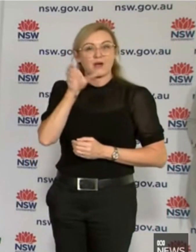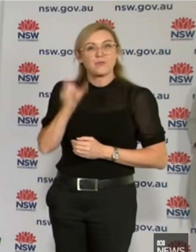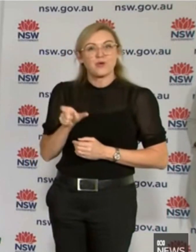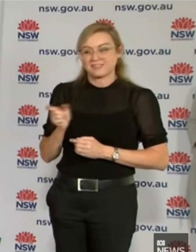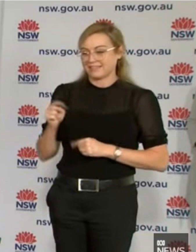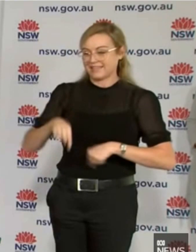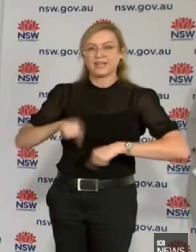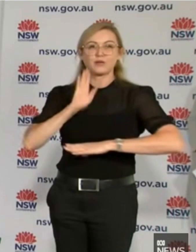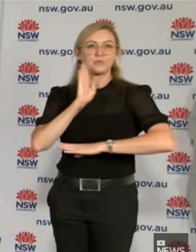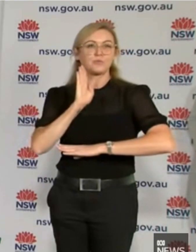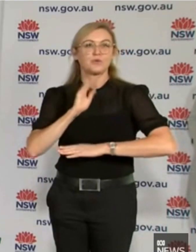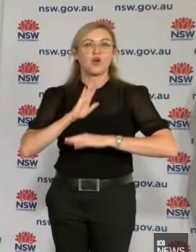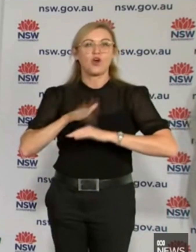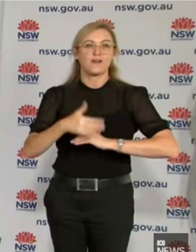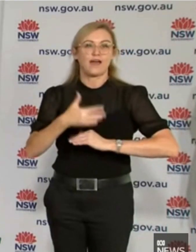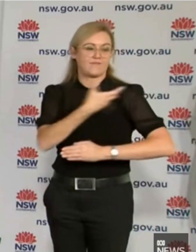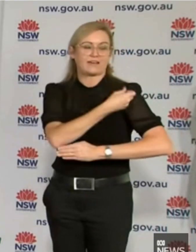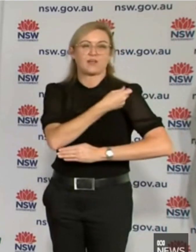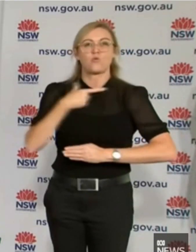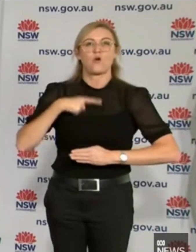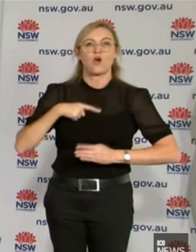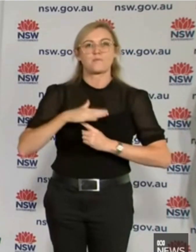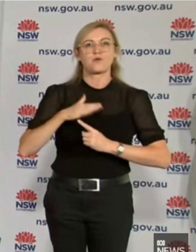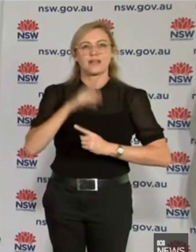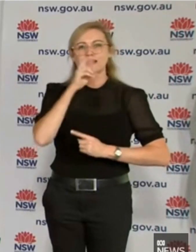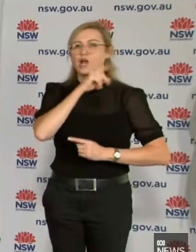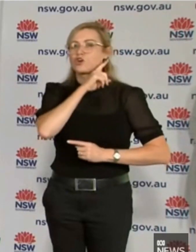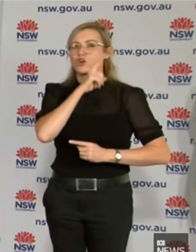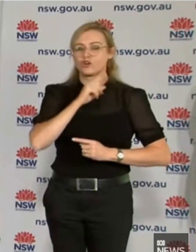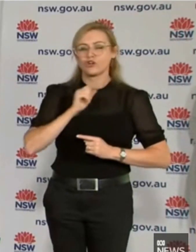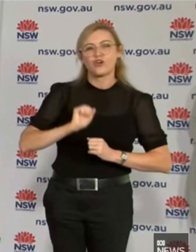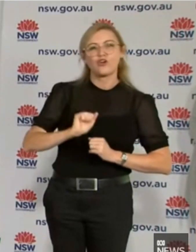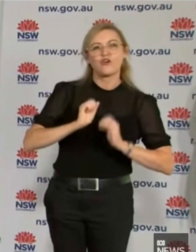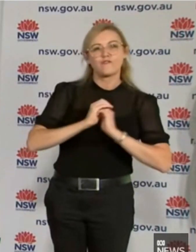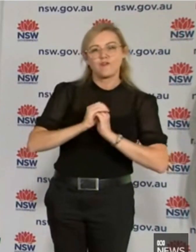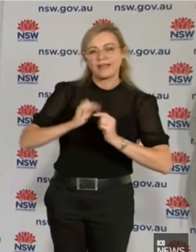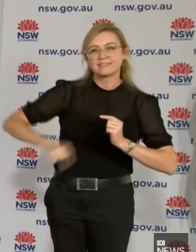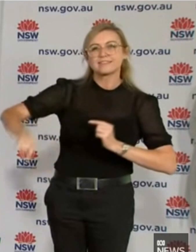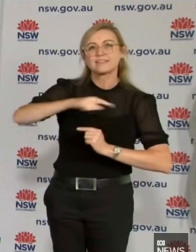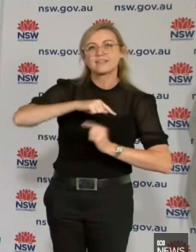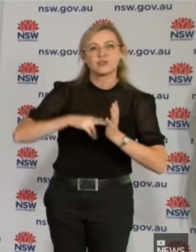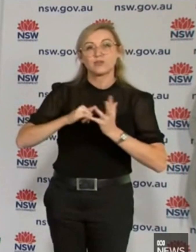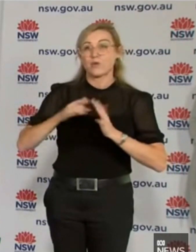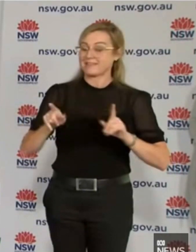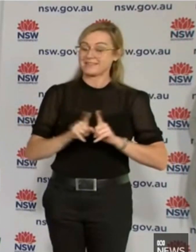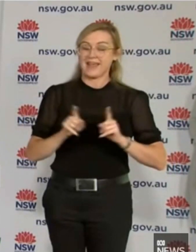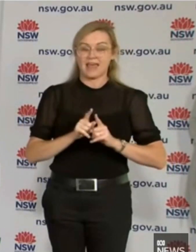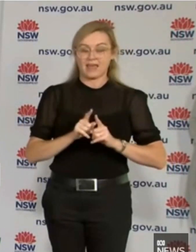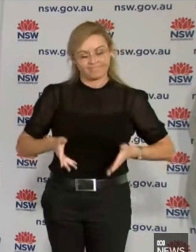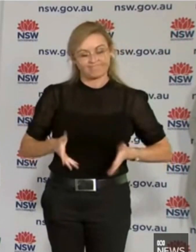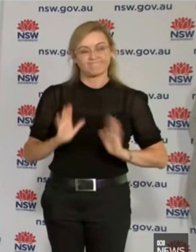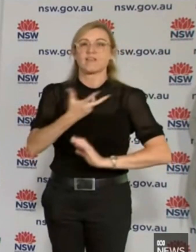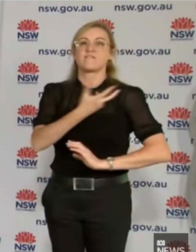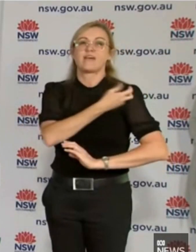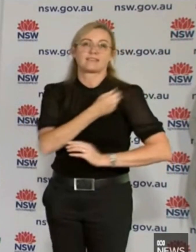of vaccination, and I think all of her friends, her cohort across the state, are all doing that and getting out and getting